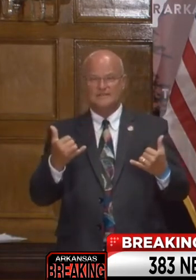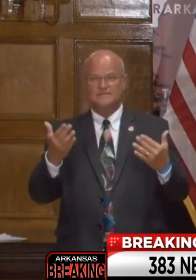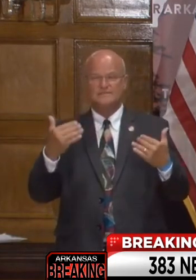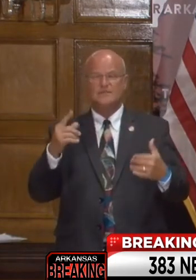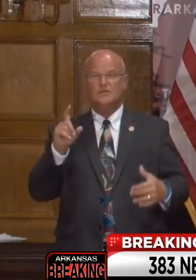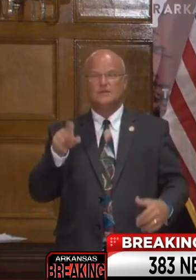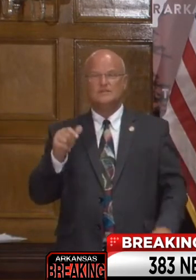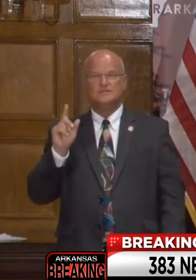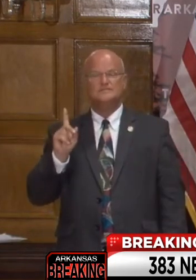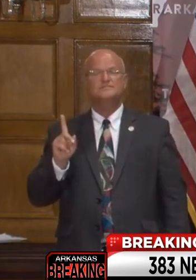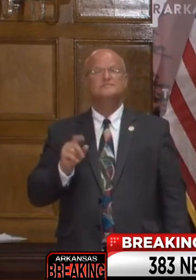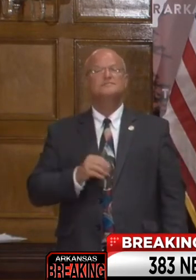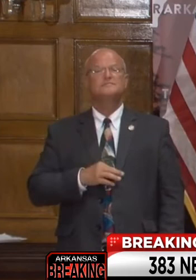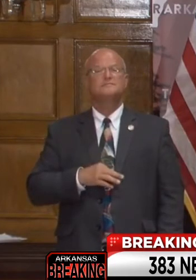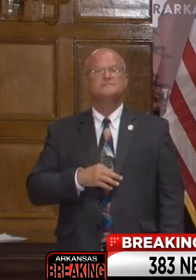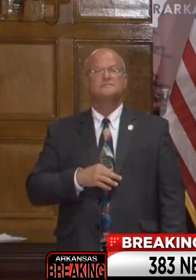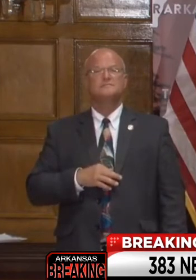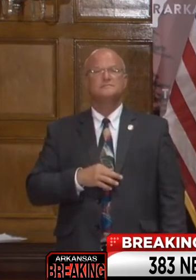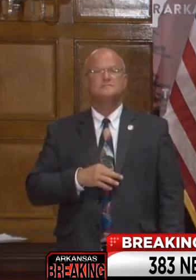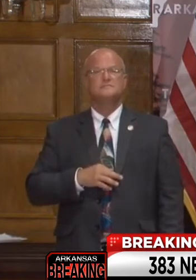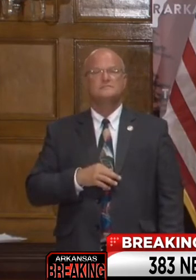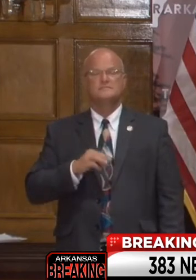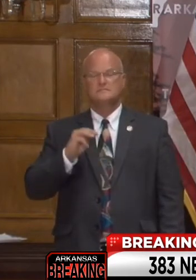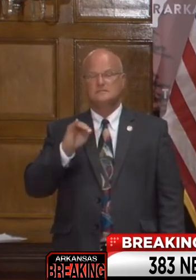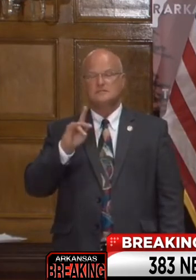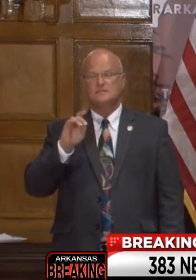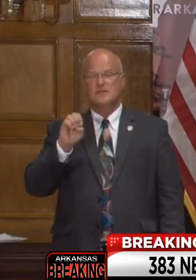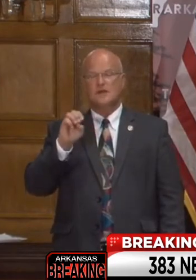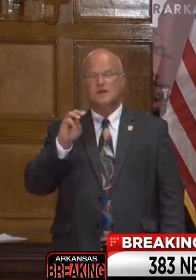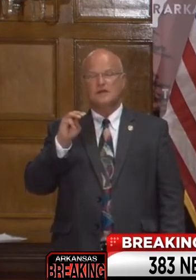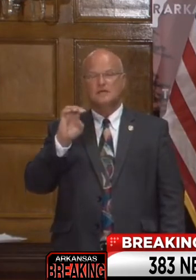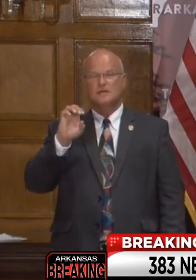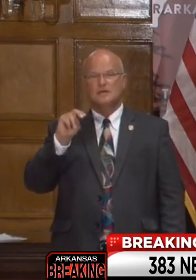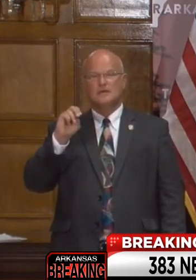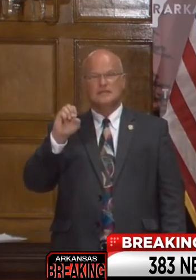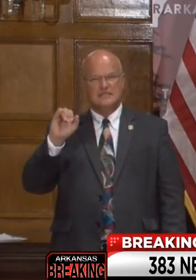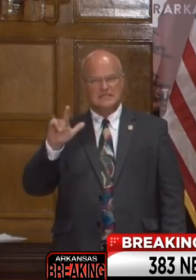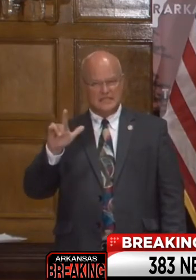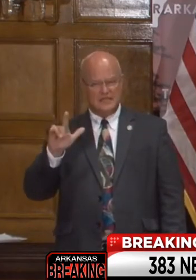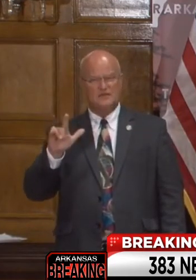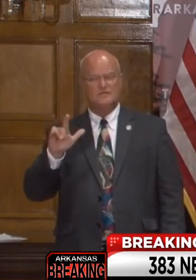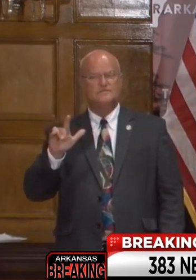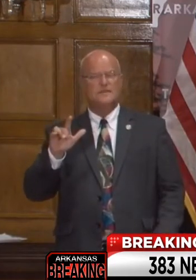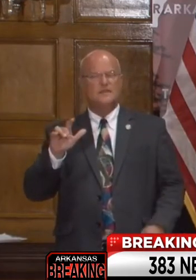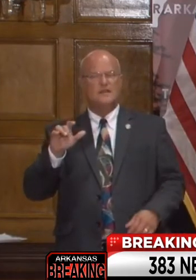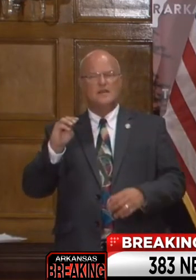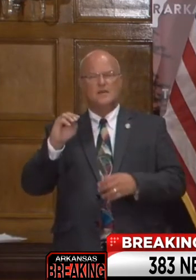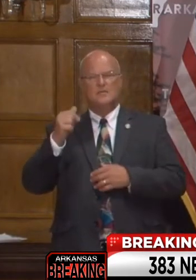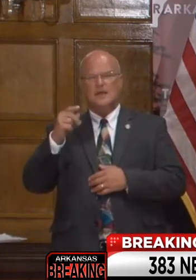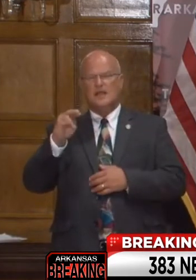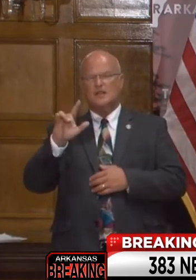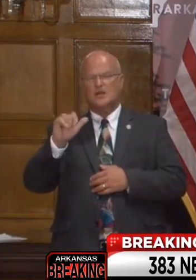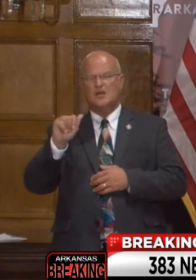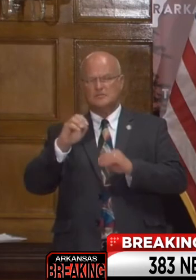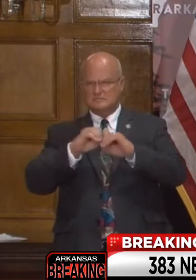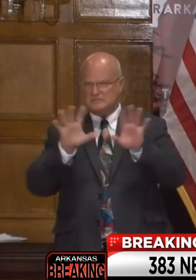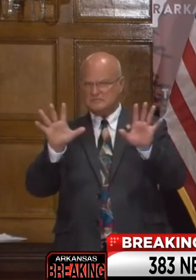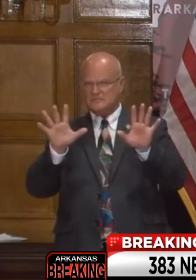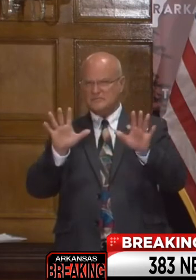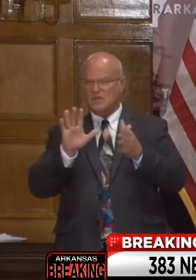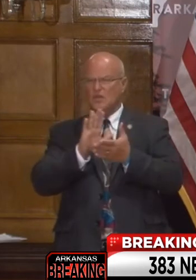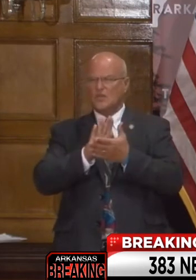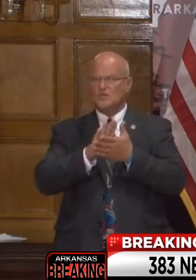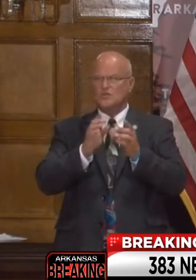Next question. Governor Mike McNeil in Magnolia, just for some clarification, the figures for the